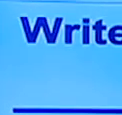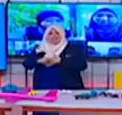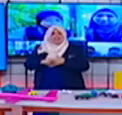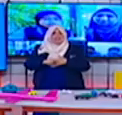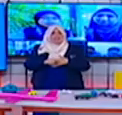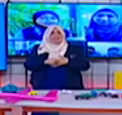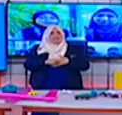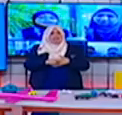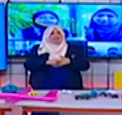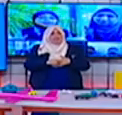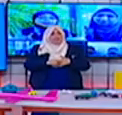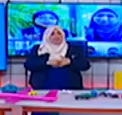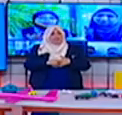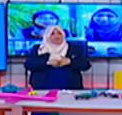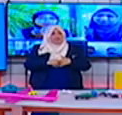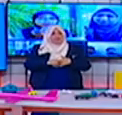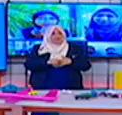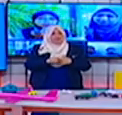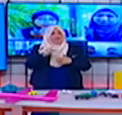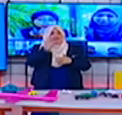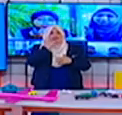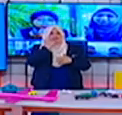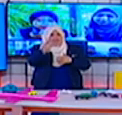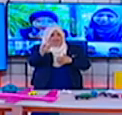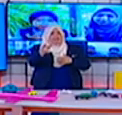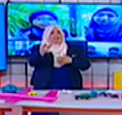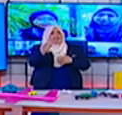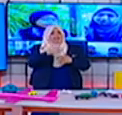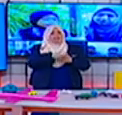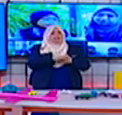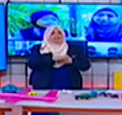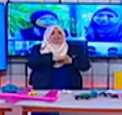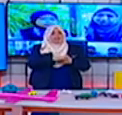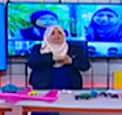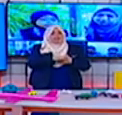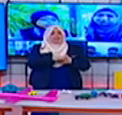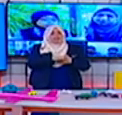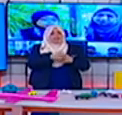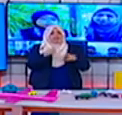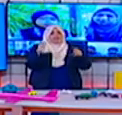Yes. Favourit.